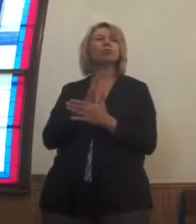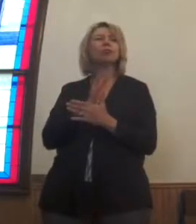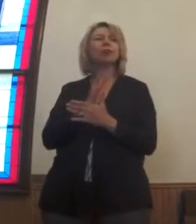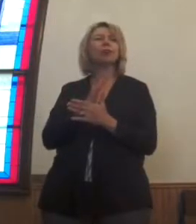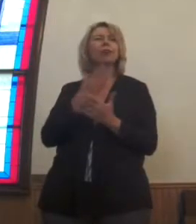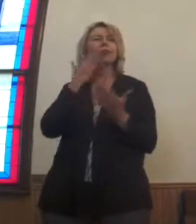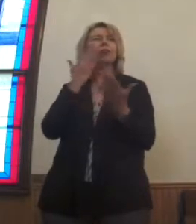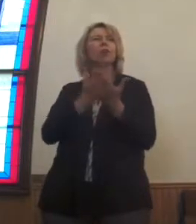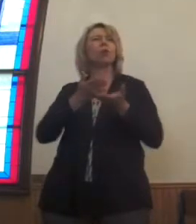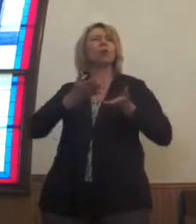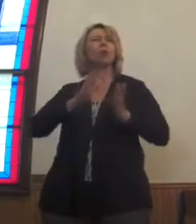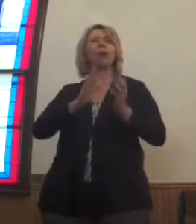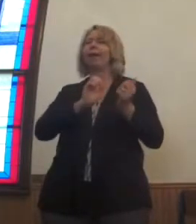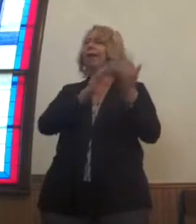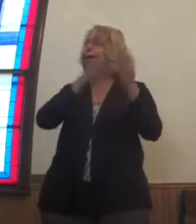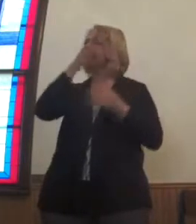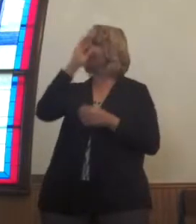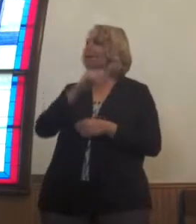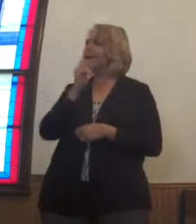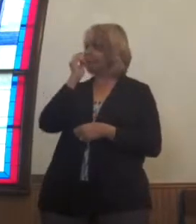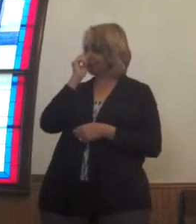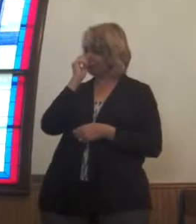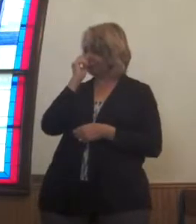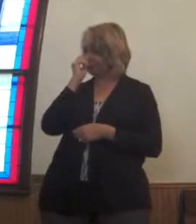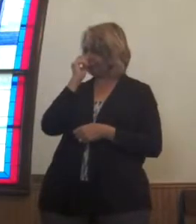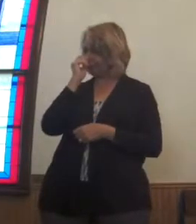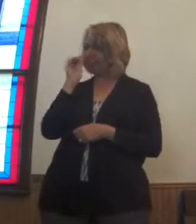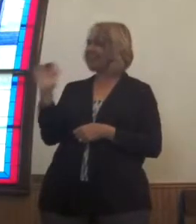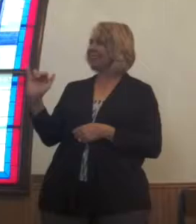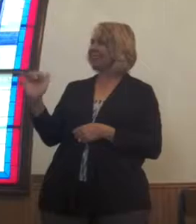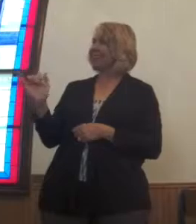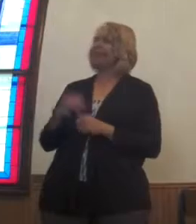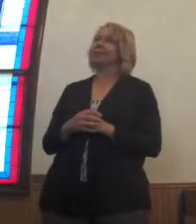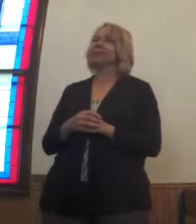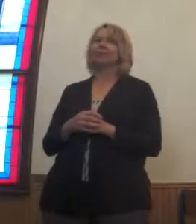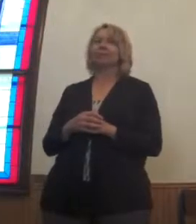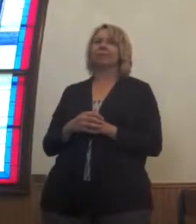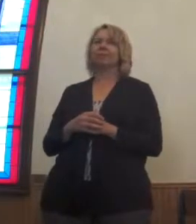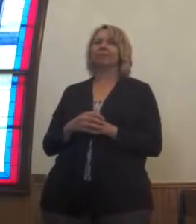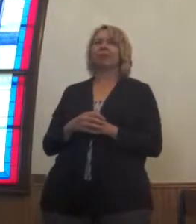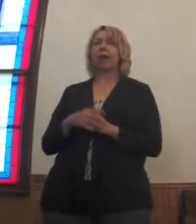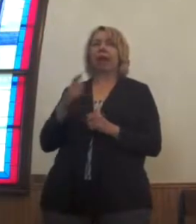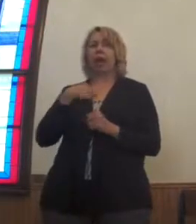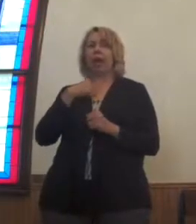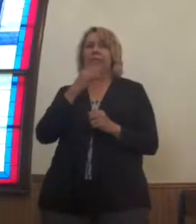in a godlike way, as I would put it. It's like, someone, let them take care of it.